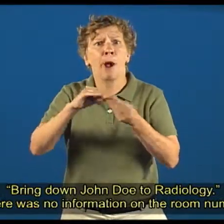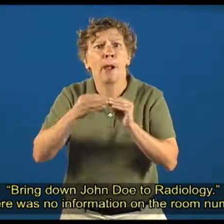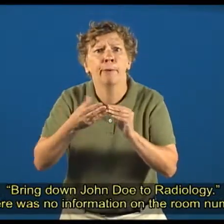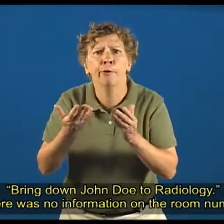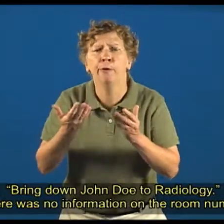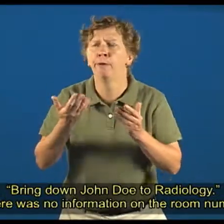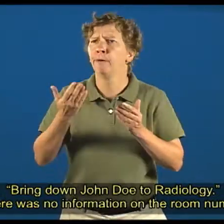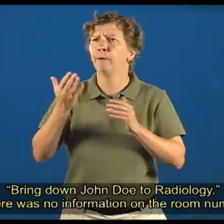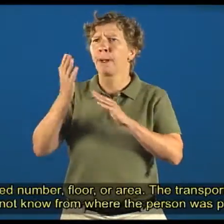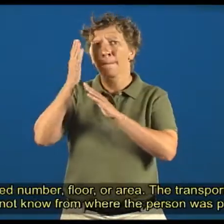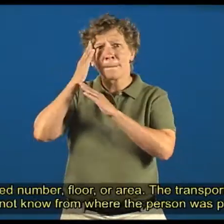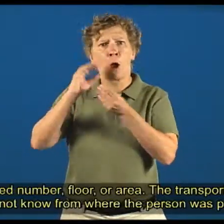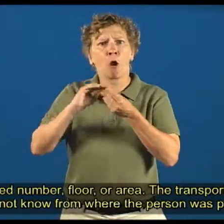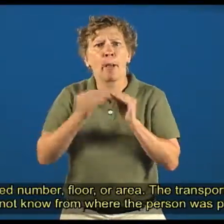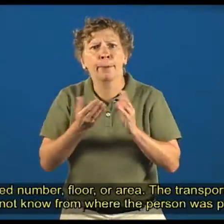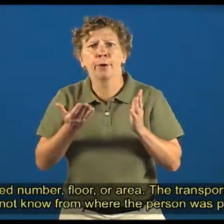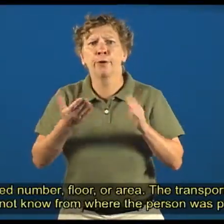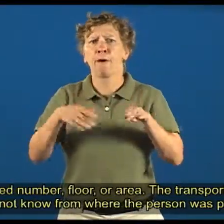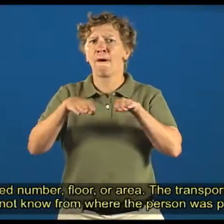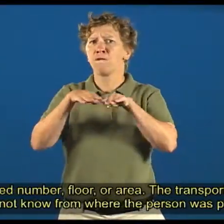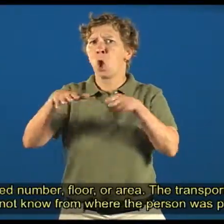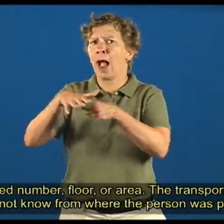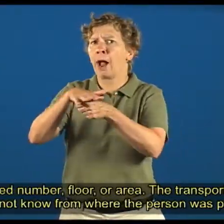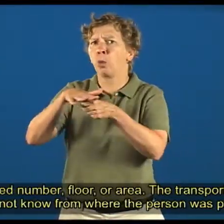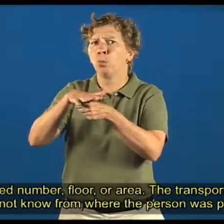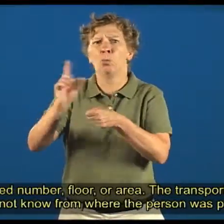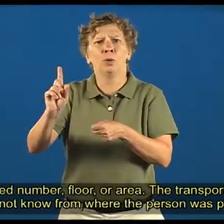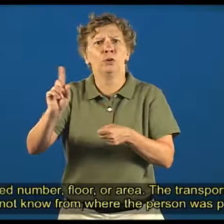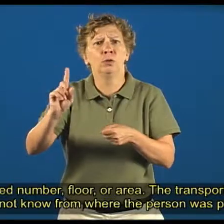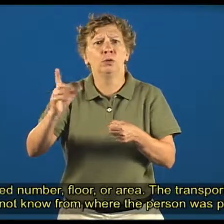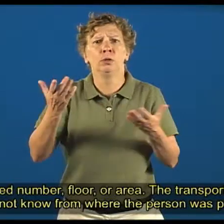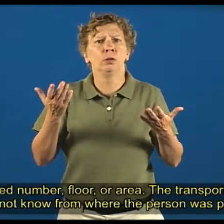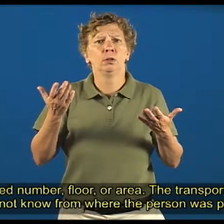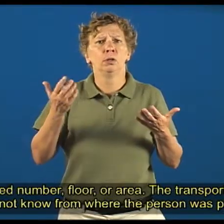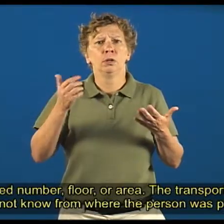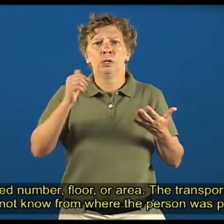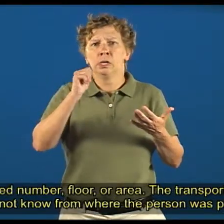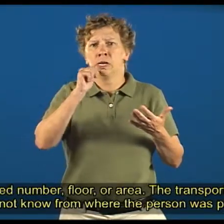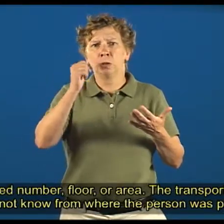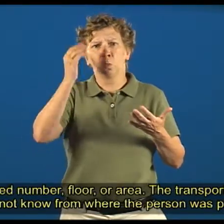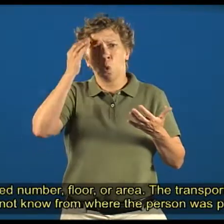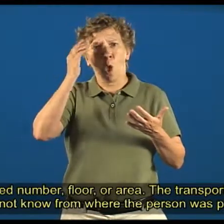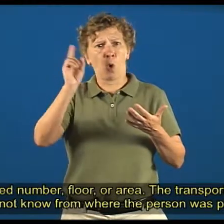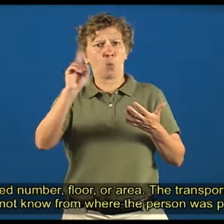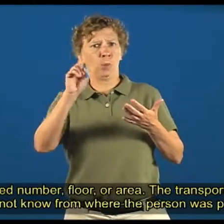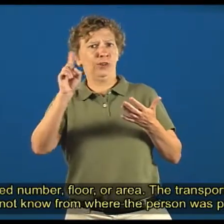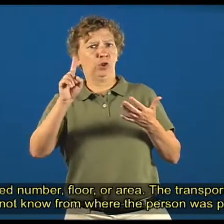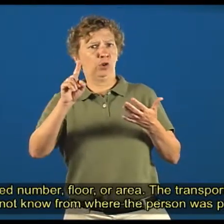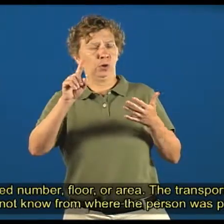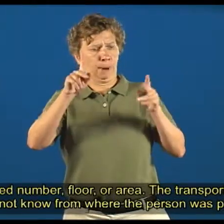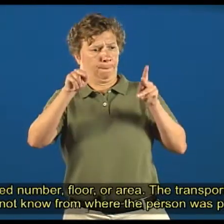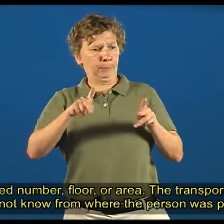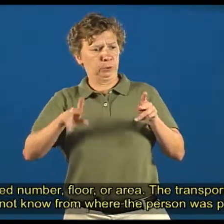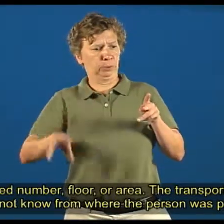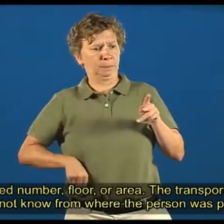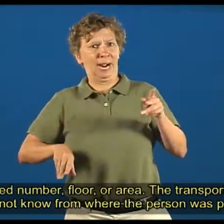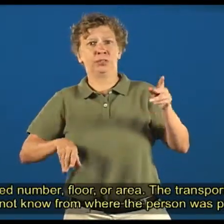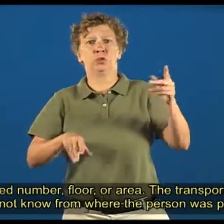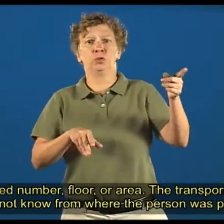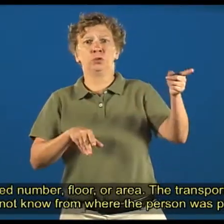number, the bed number, the floor, or the area. The transporter did not know from where the person was